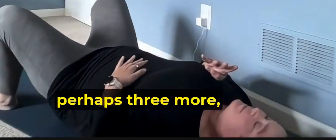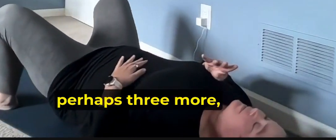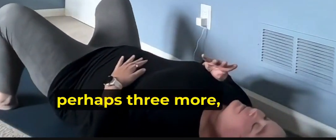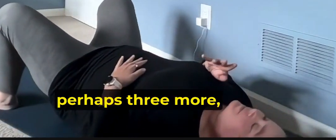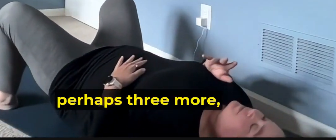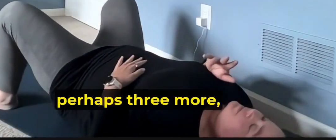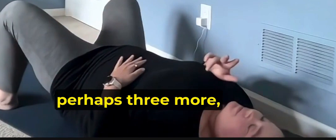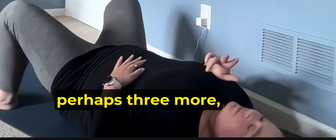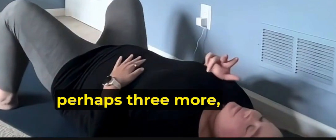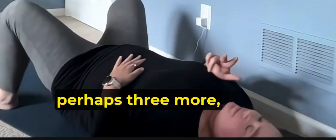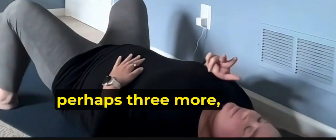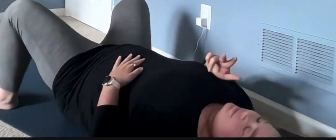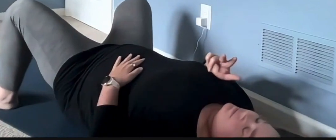Perhaps 3 more.